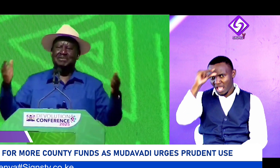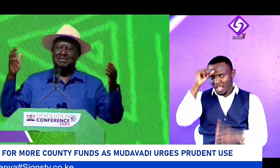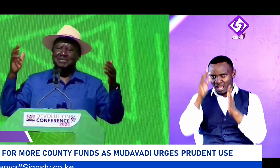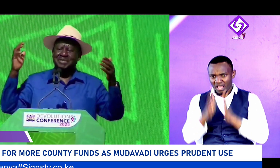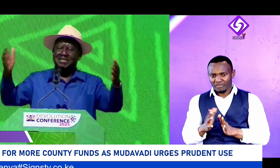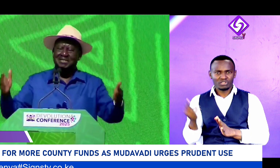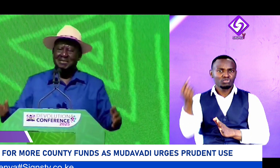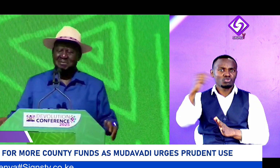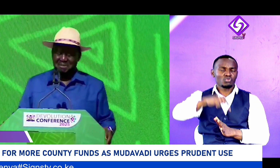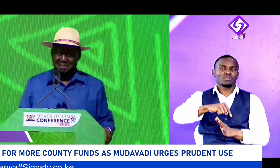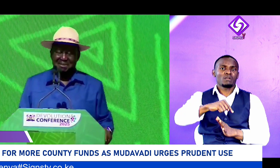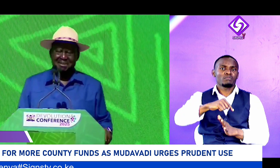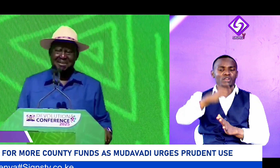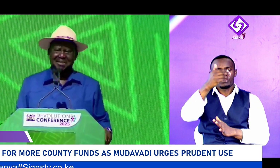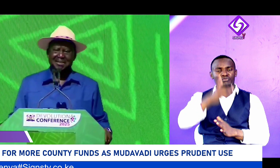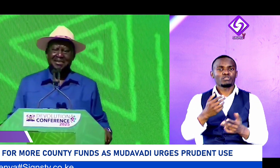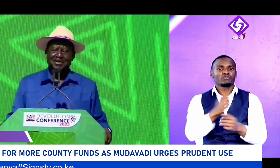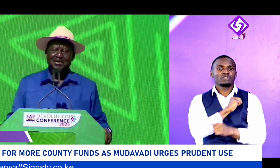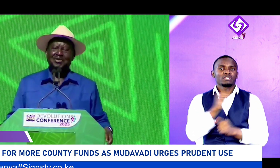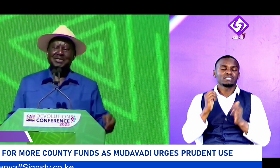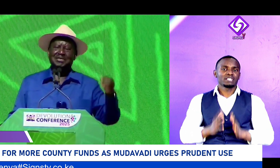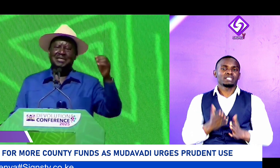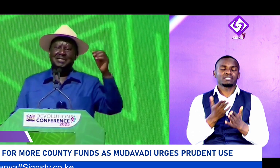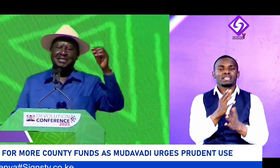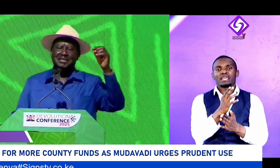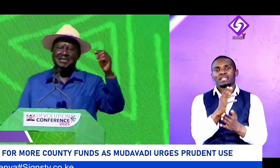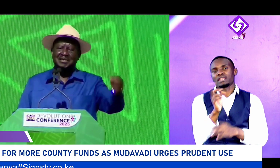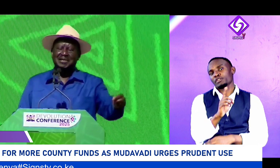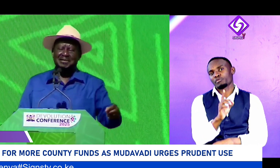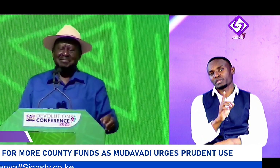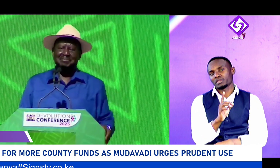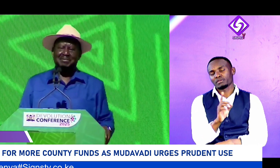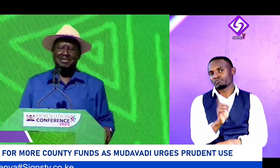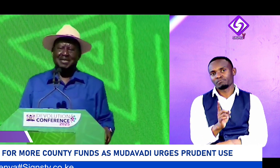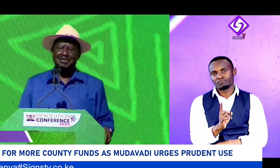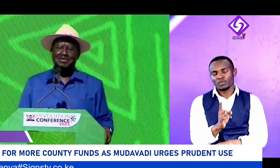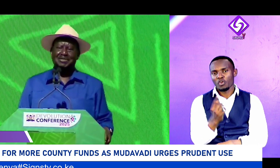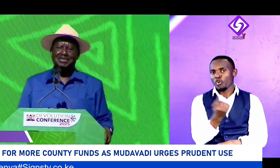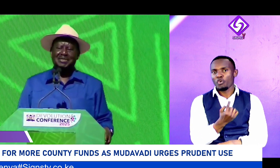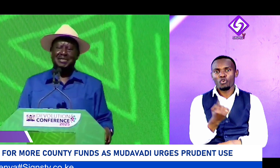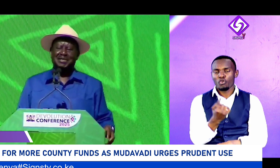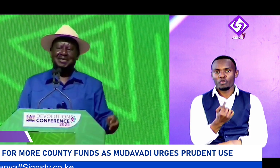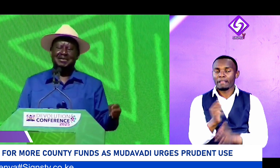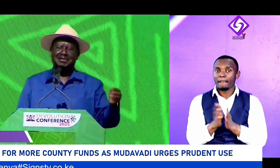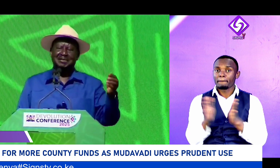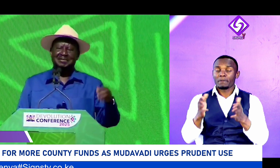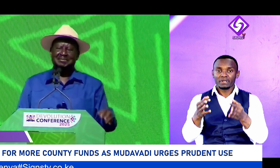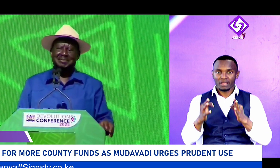before senators in Nairobi. Only the public accounts and